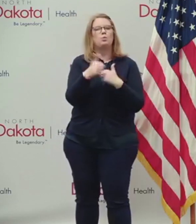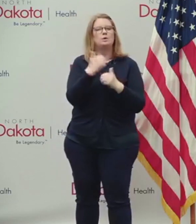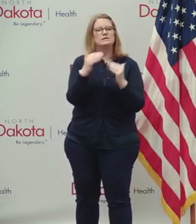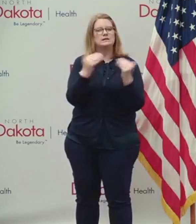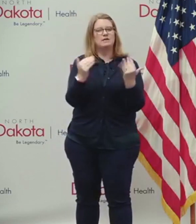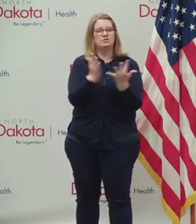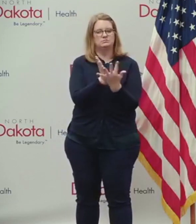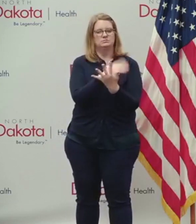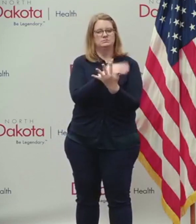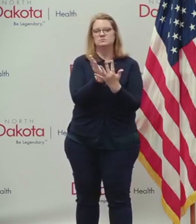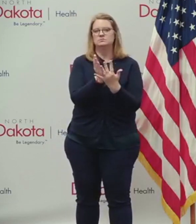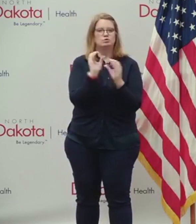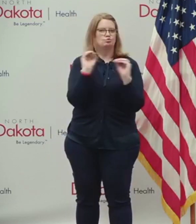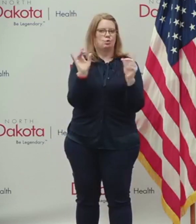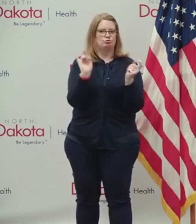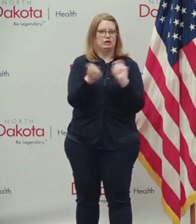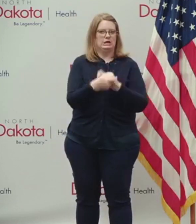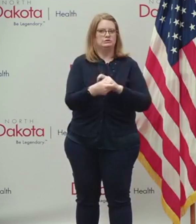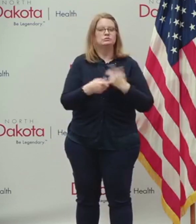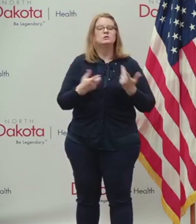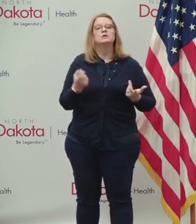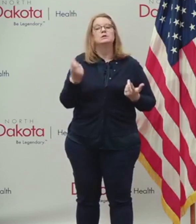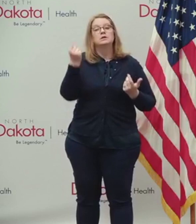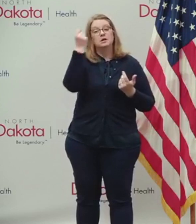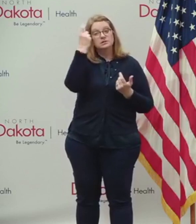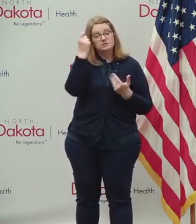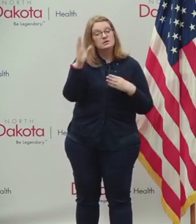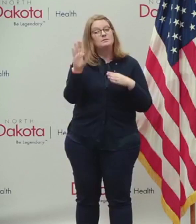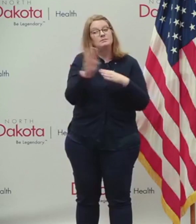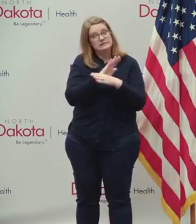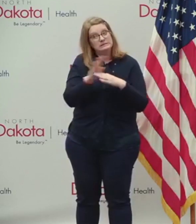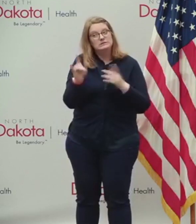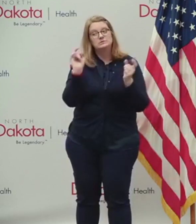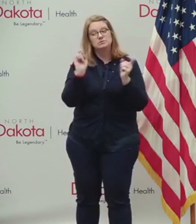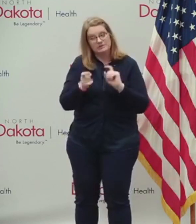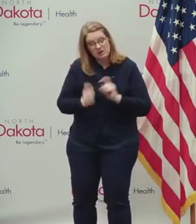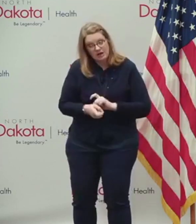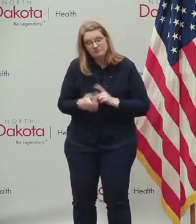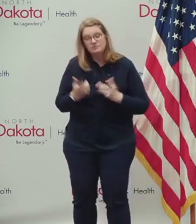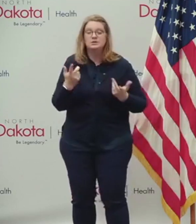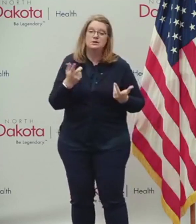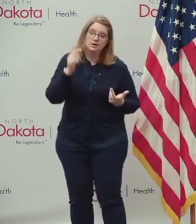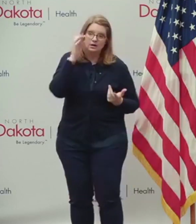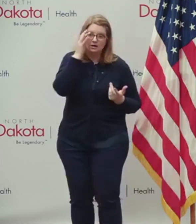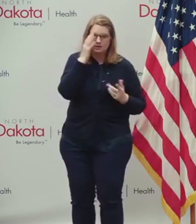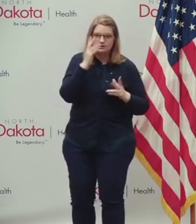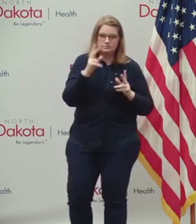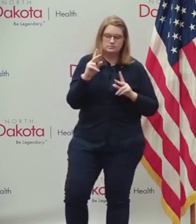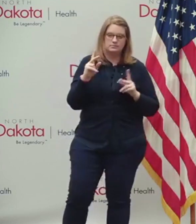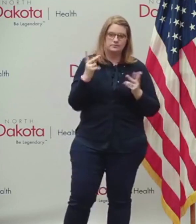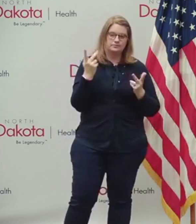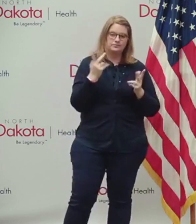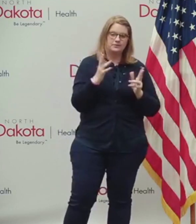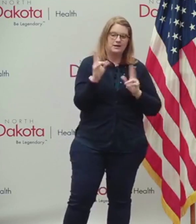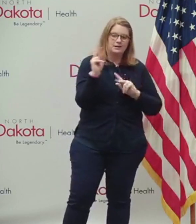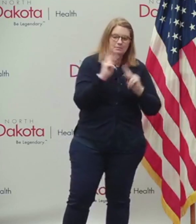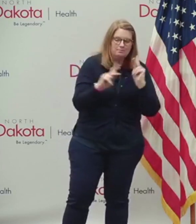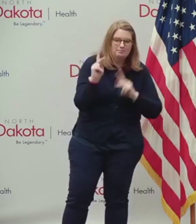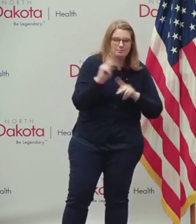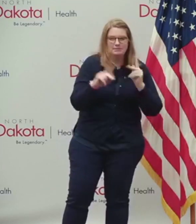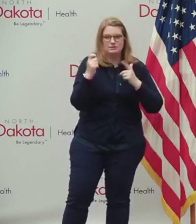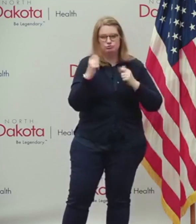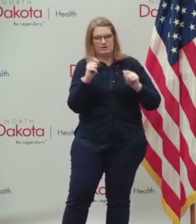those today. We know it takes time for businesses to adopt. It takes time for people to sort through